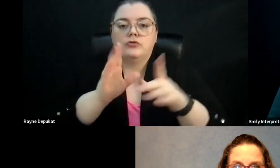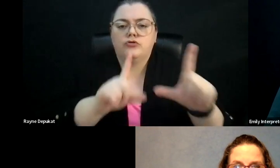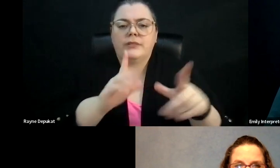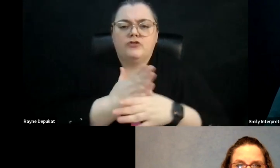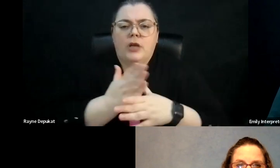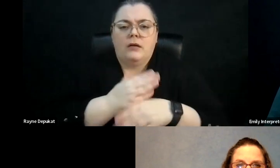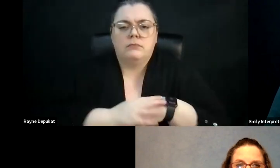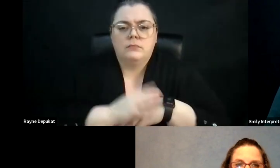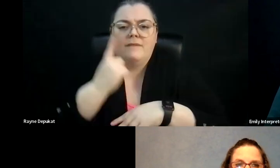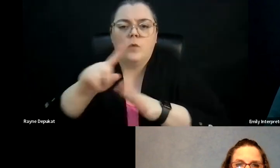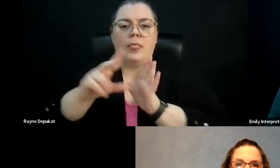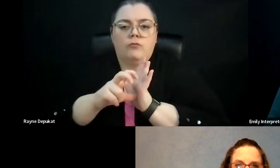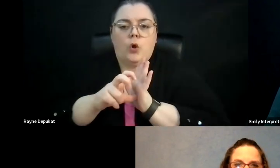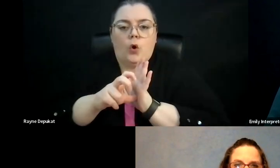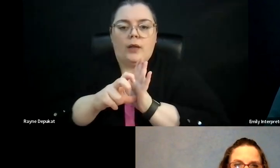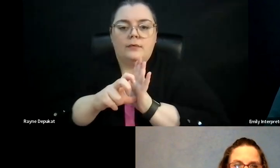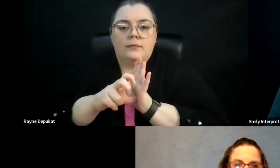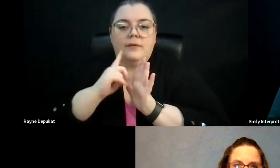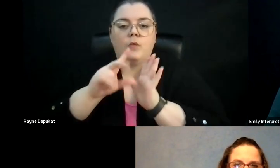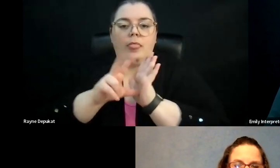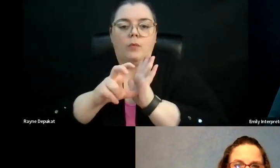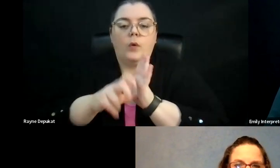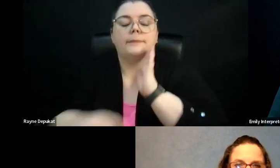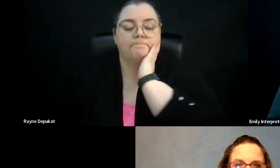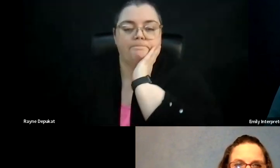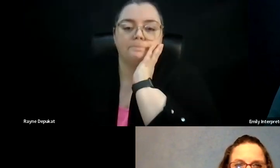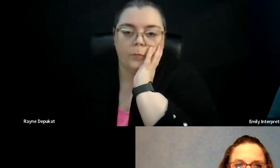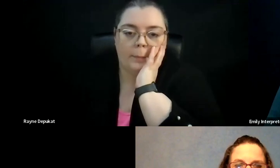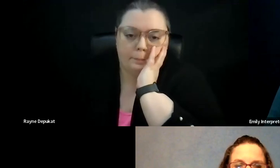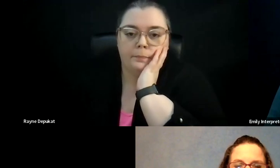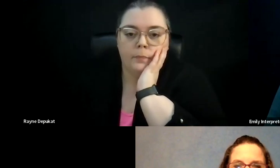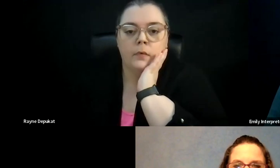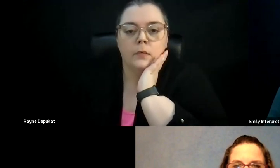when we screen share for the recording. And Kendra's saying, yeah, side by side.